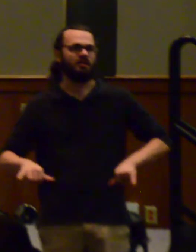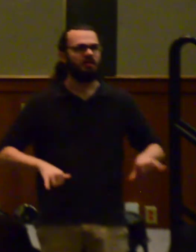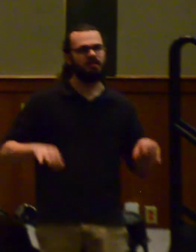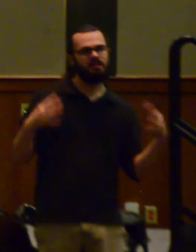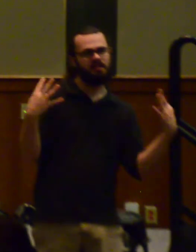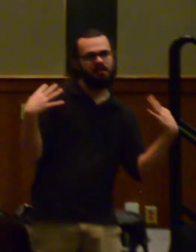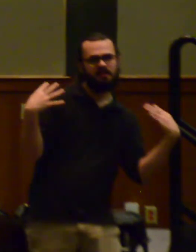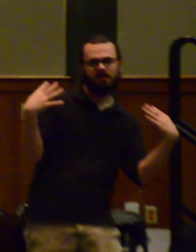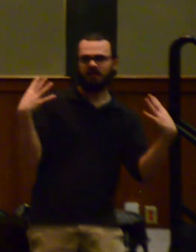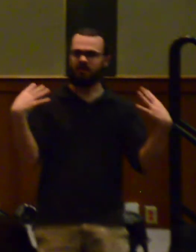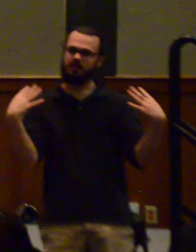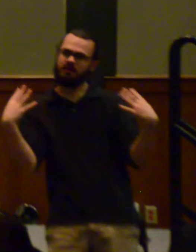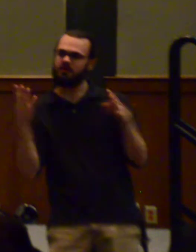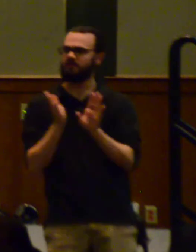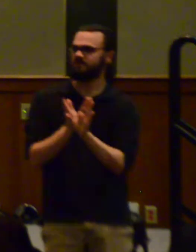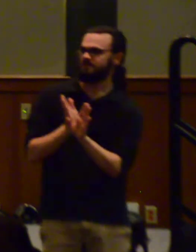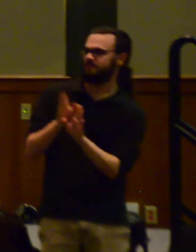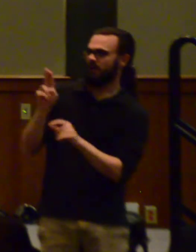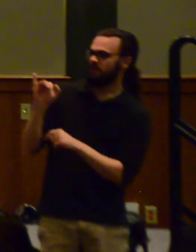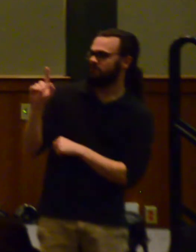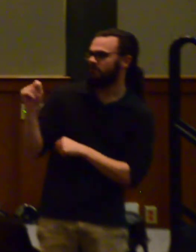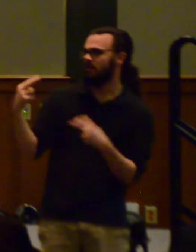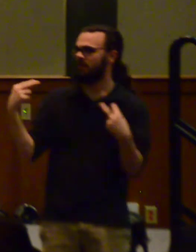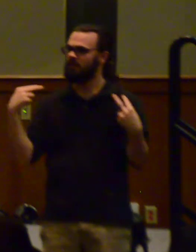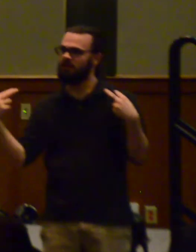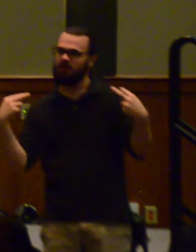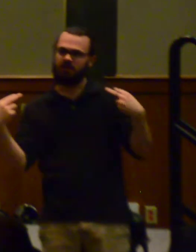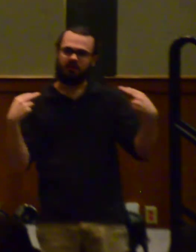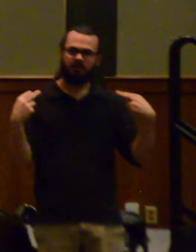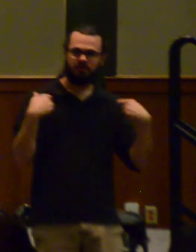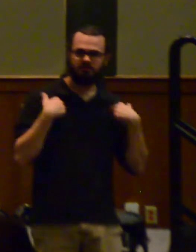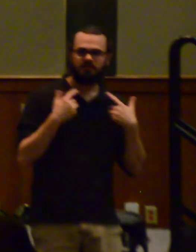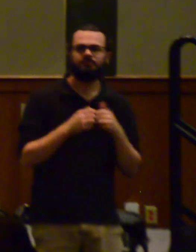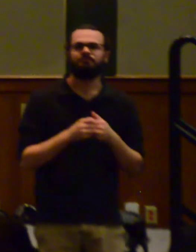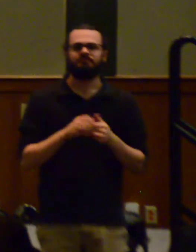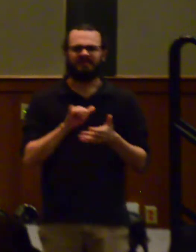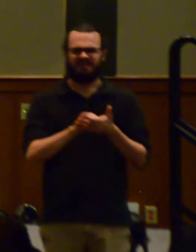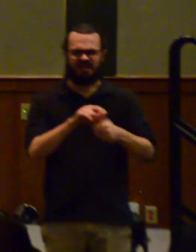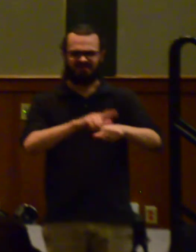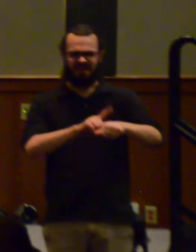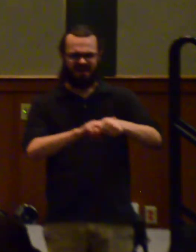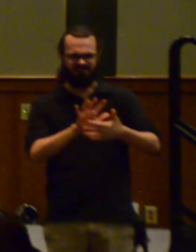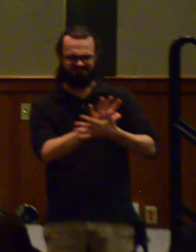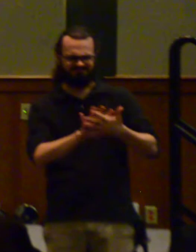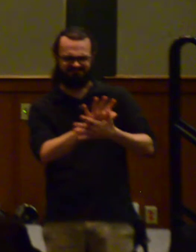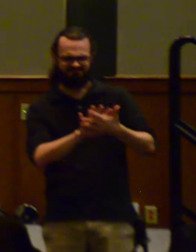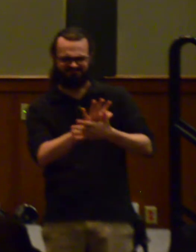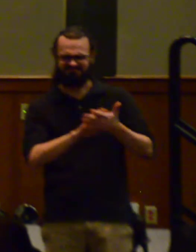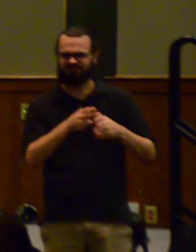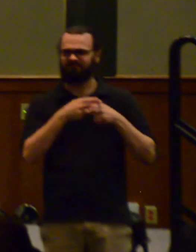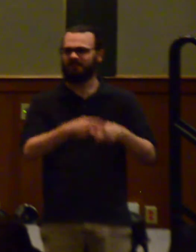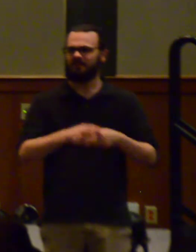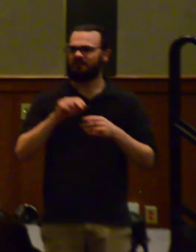unit. And around one of those times, she was diagnosed with borderline personality disorder.